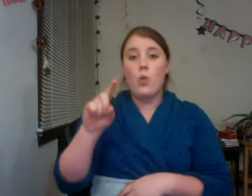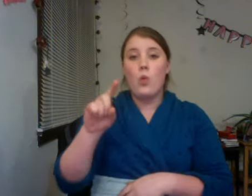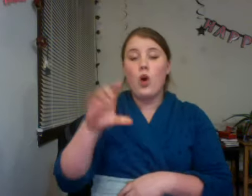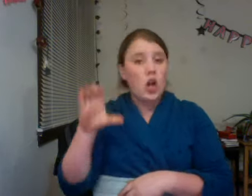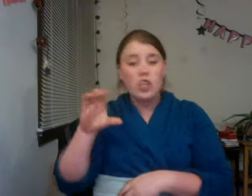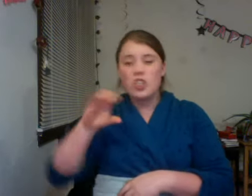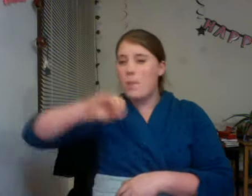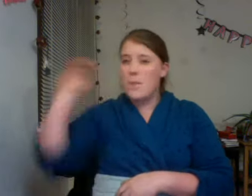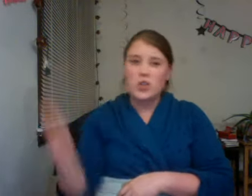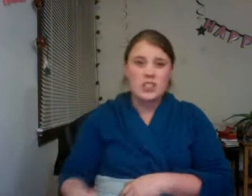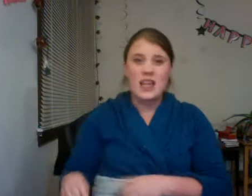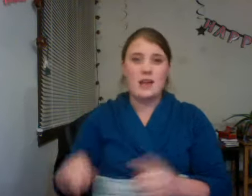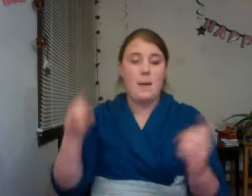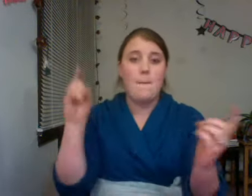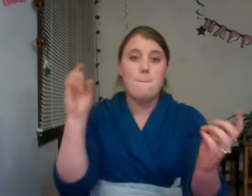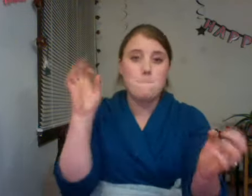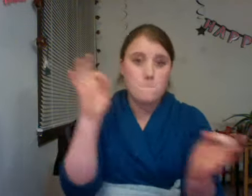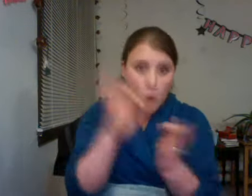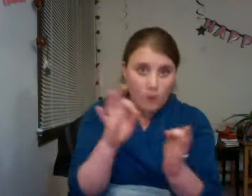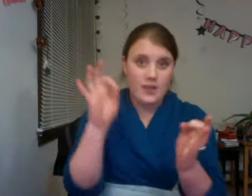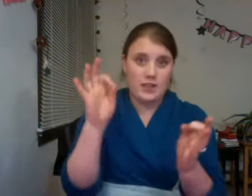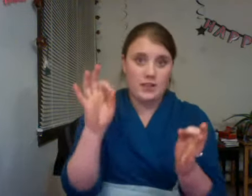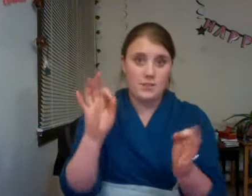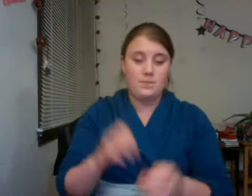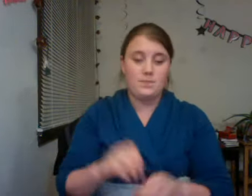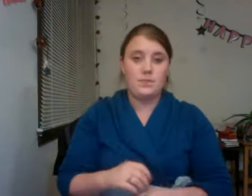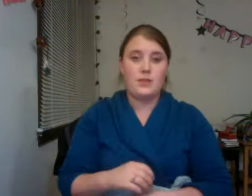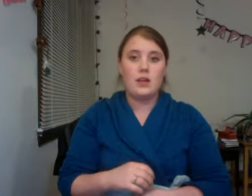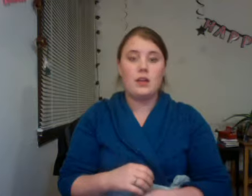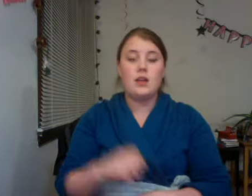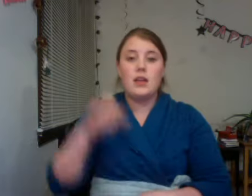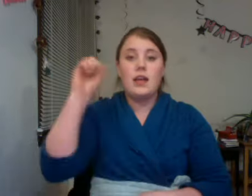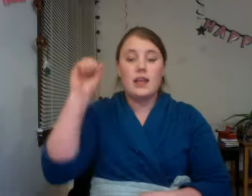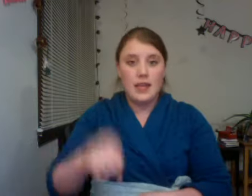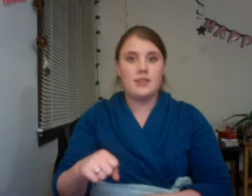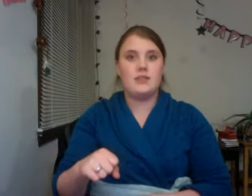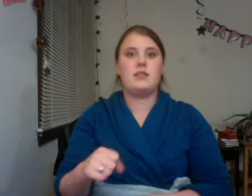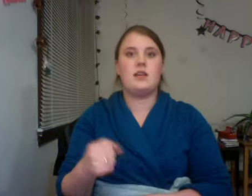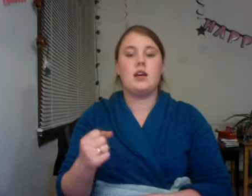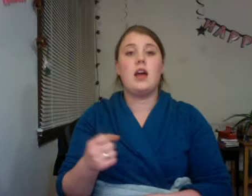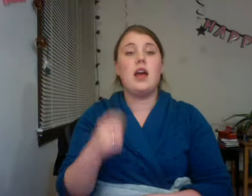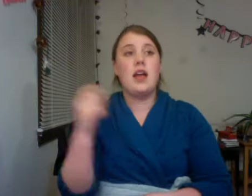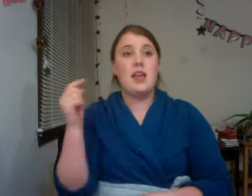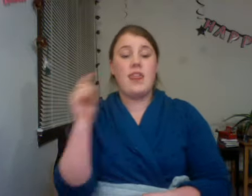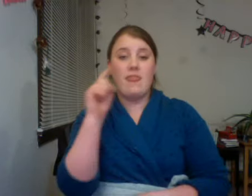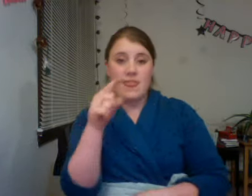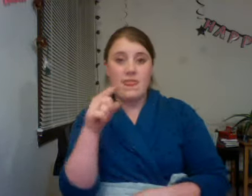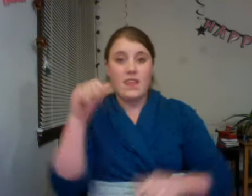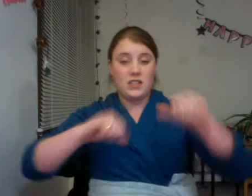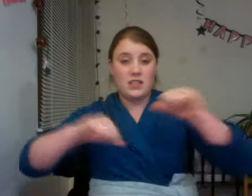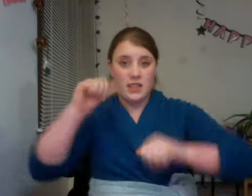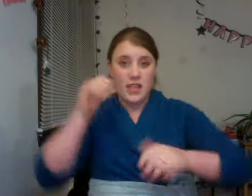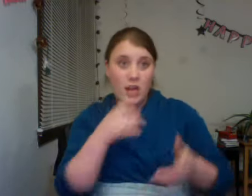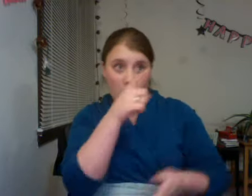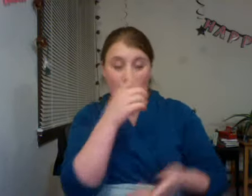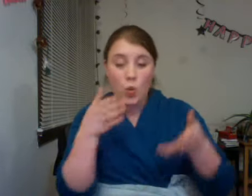it would be completely impossible to understand. This is horrifying. You know, I keep talking